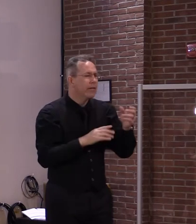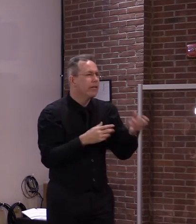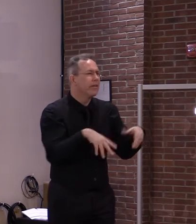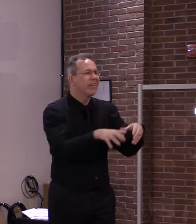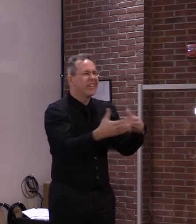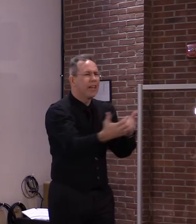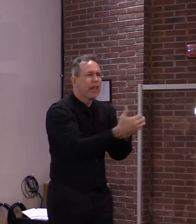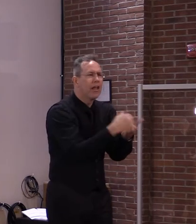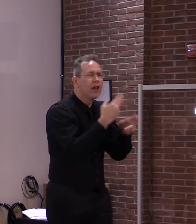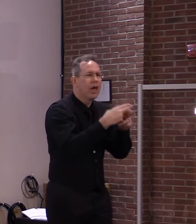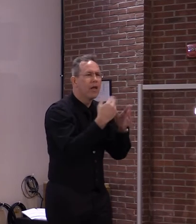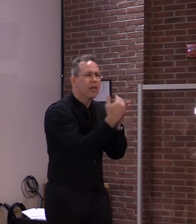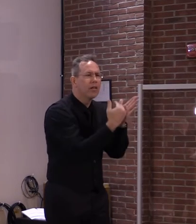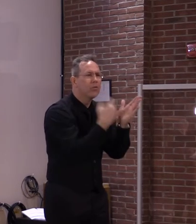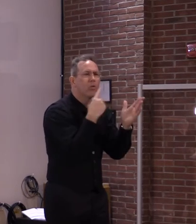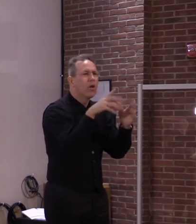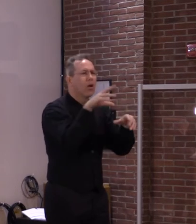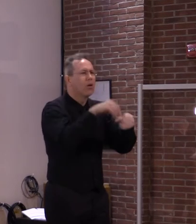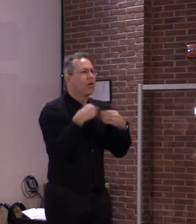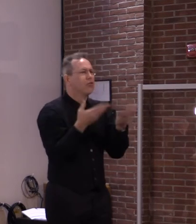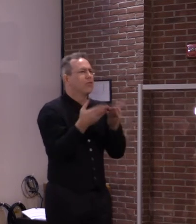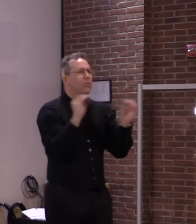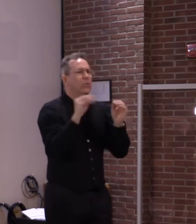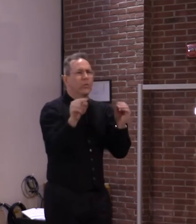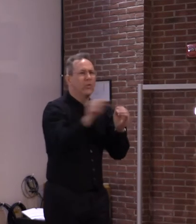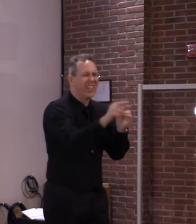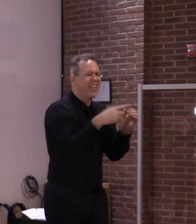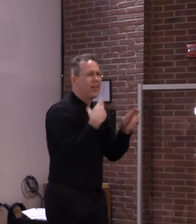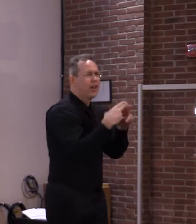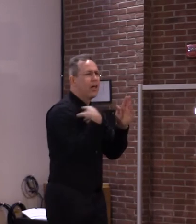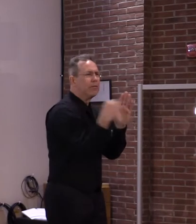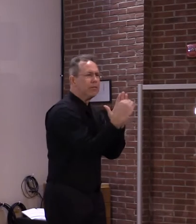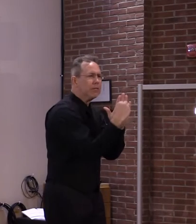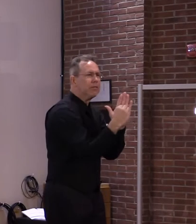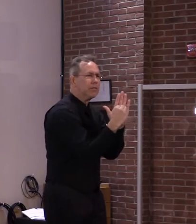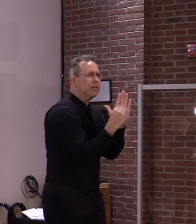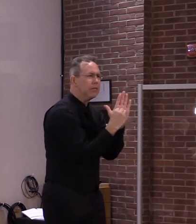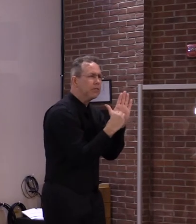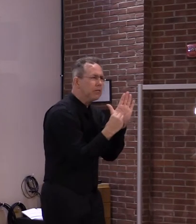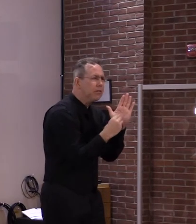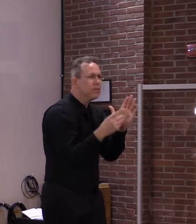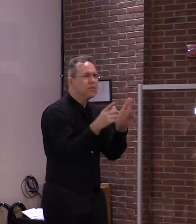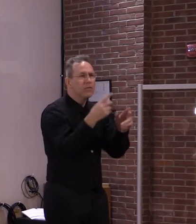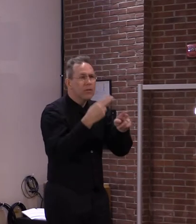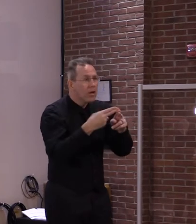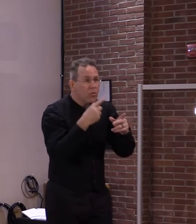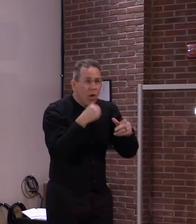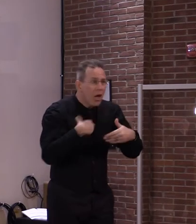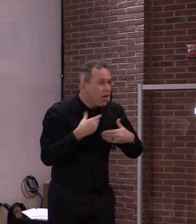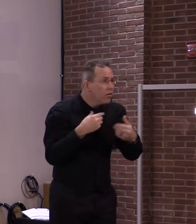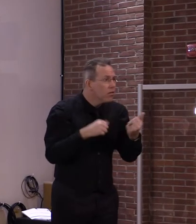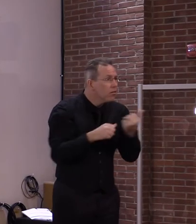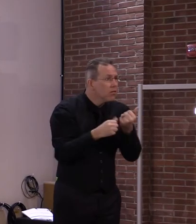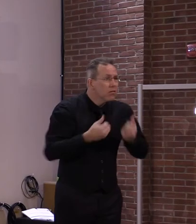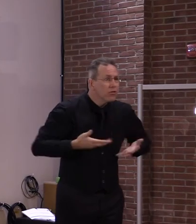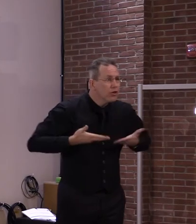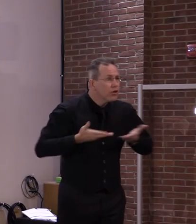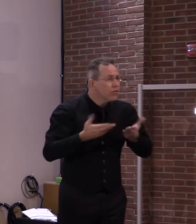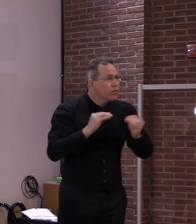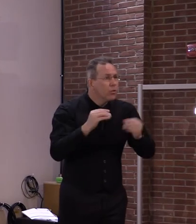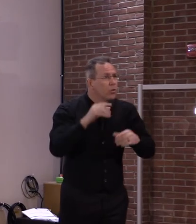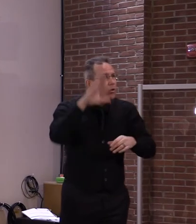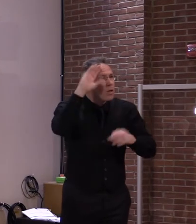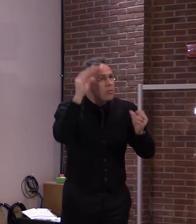have those home health agencies working with them right now but the the home health